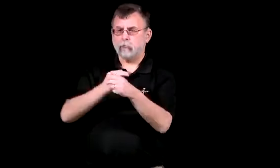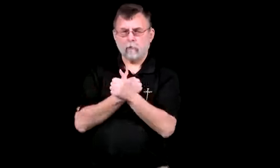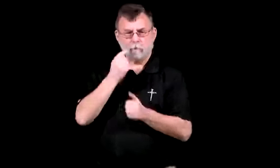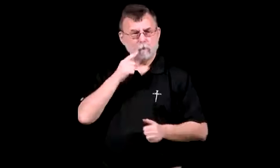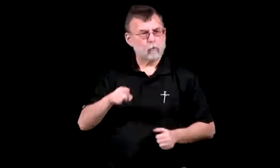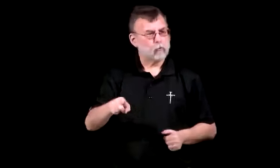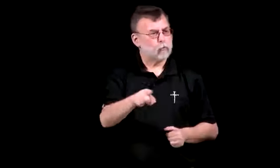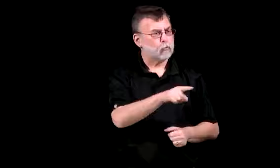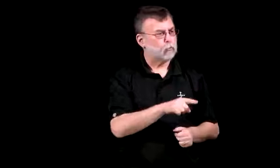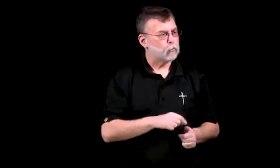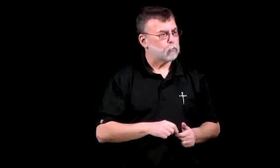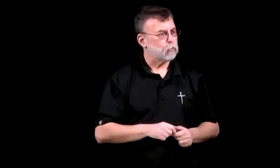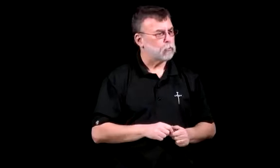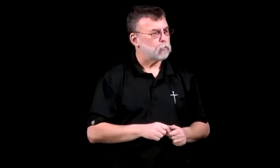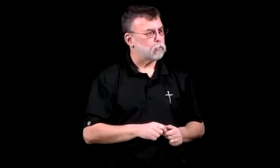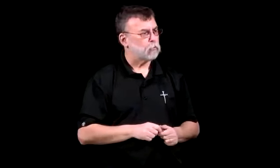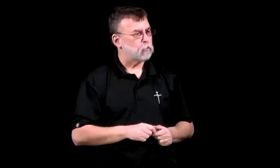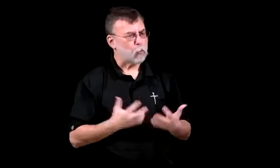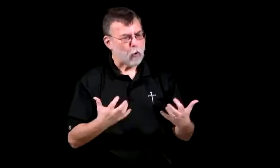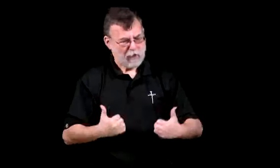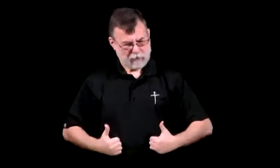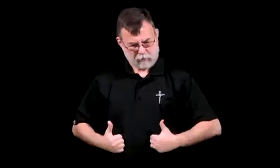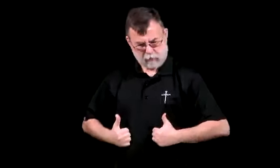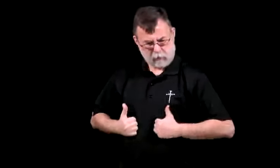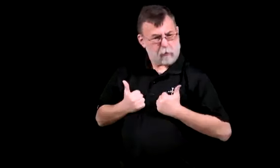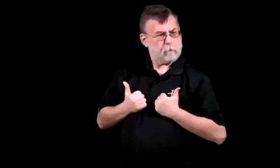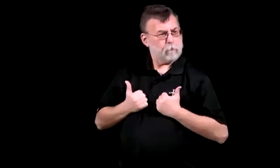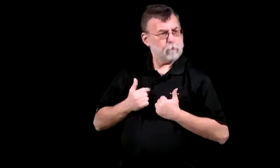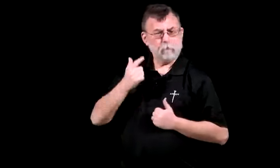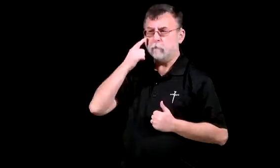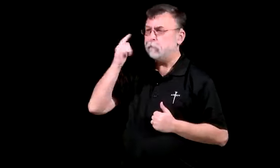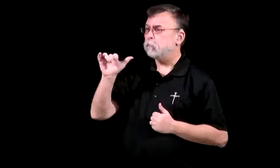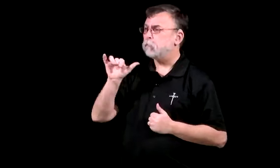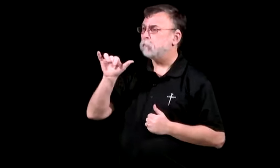That love is so great for you that he was willing to do that.